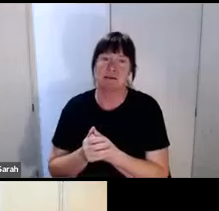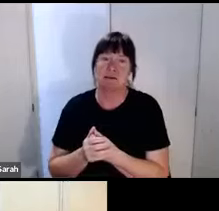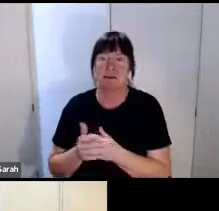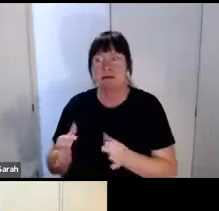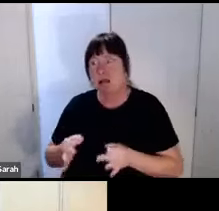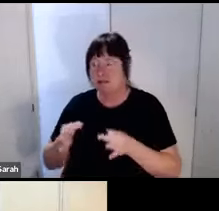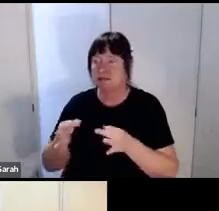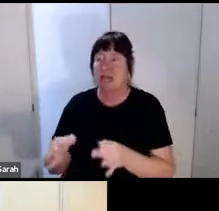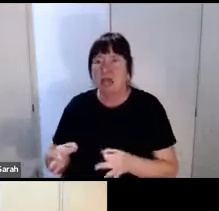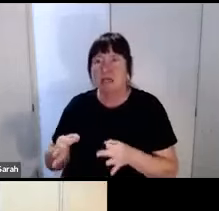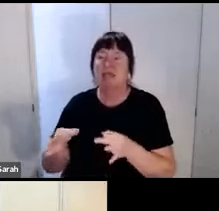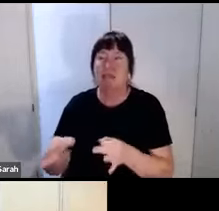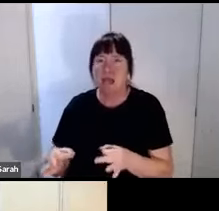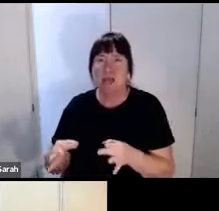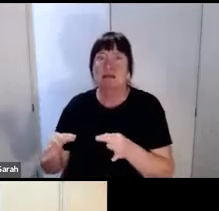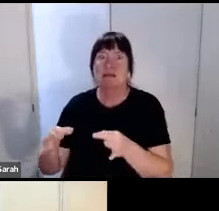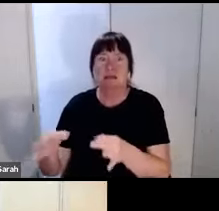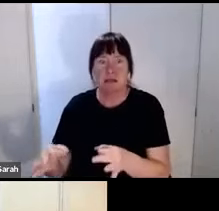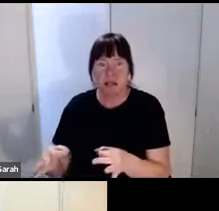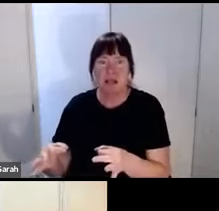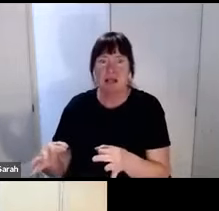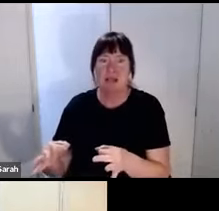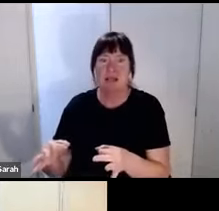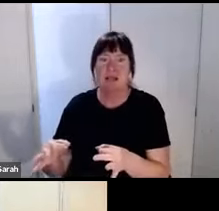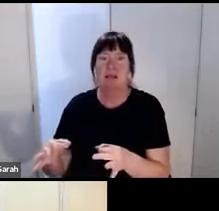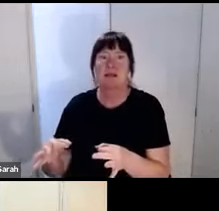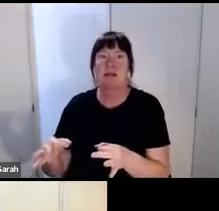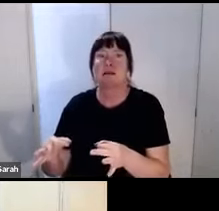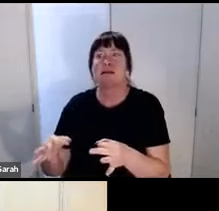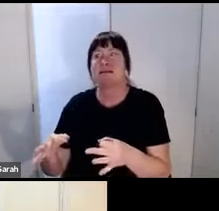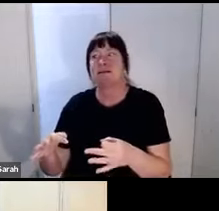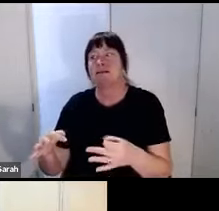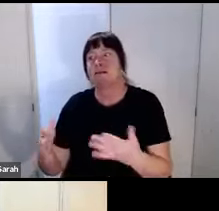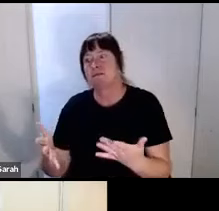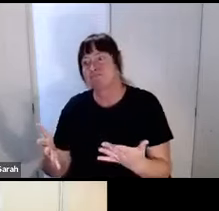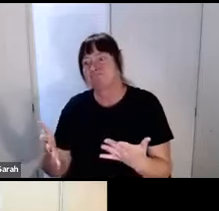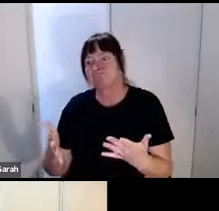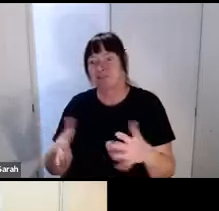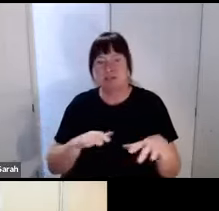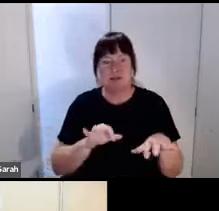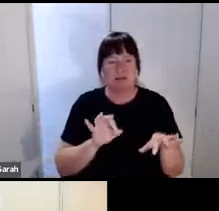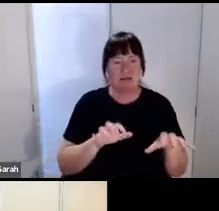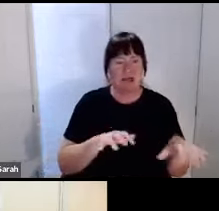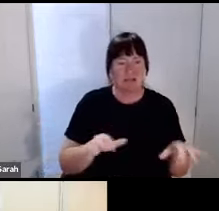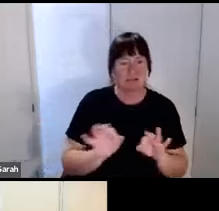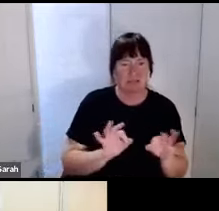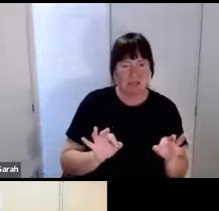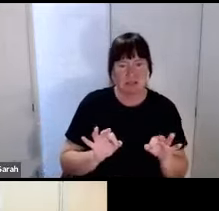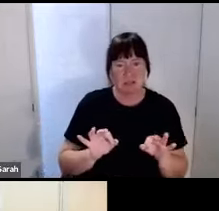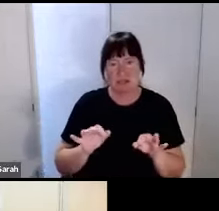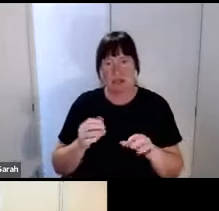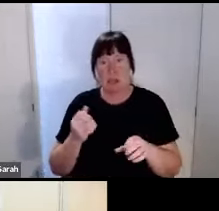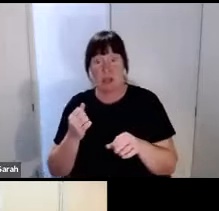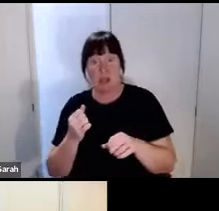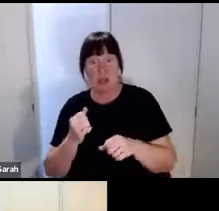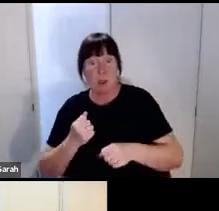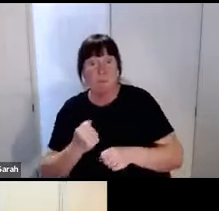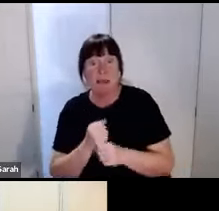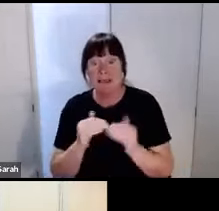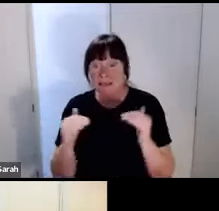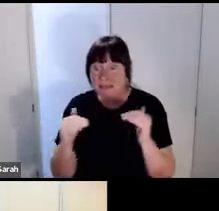delay with getting action and actually creating those standards and making them